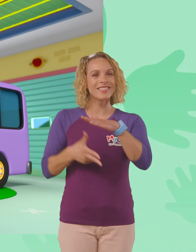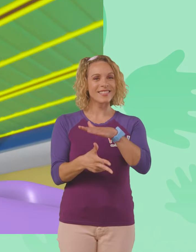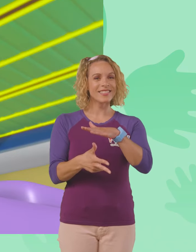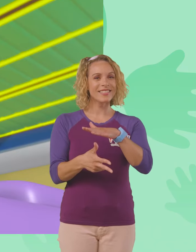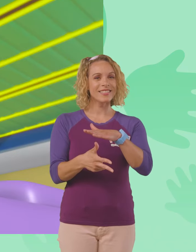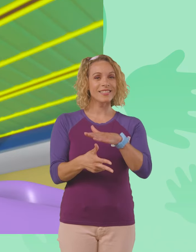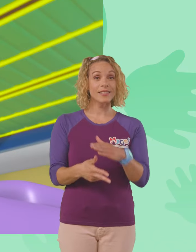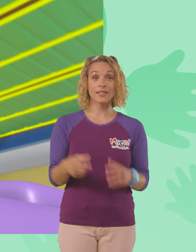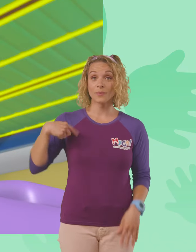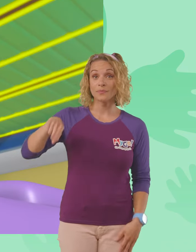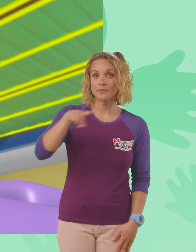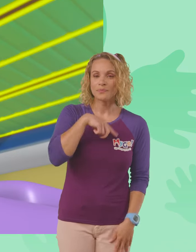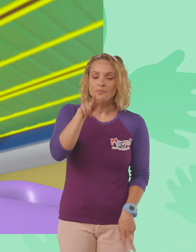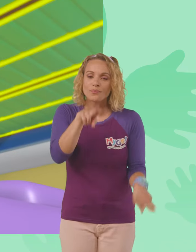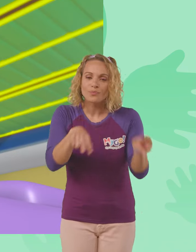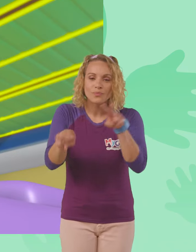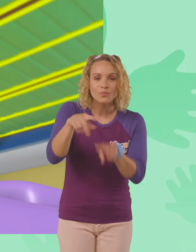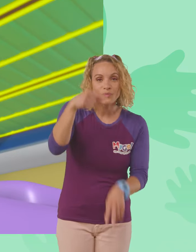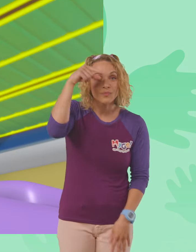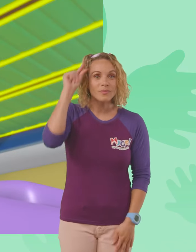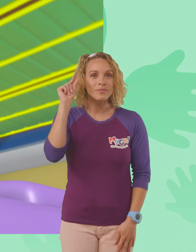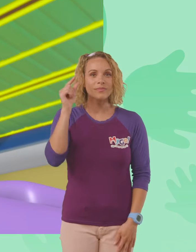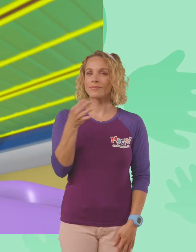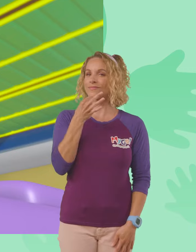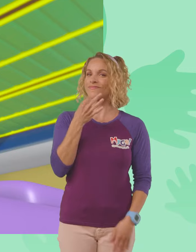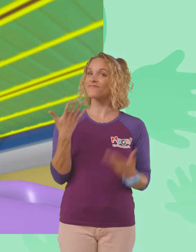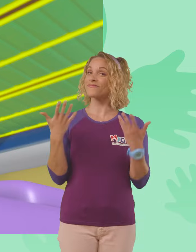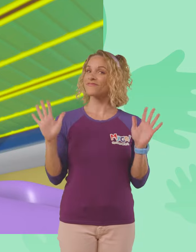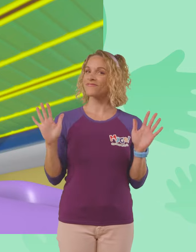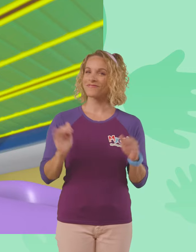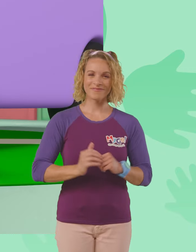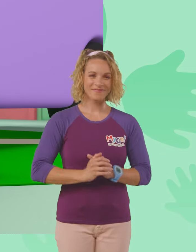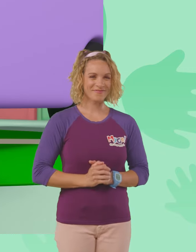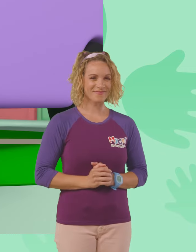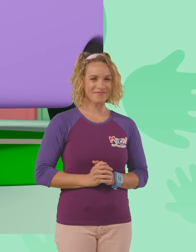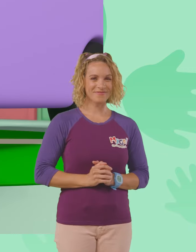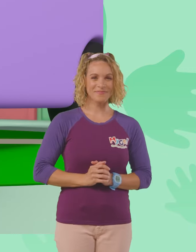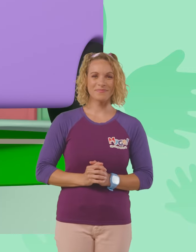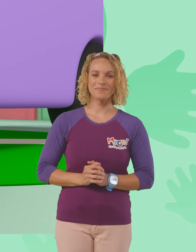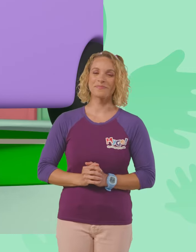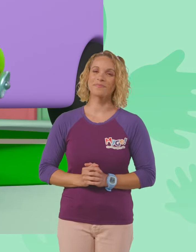Garage. We're just giving Bobby the bus his checkup. We're almost done.